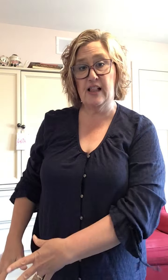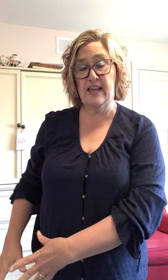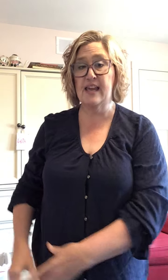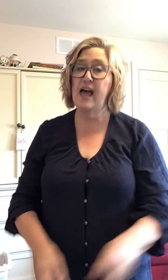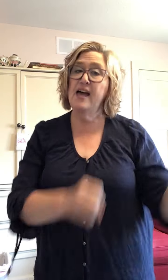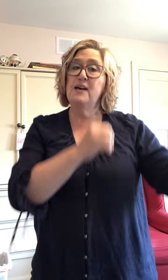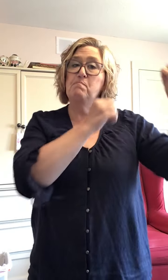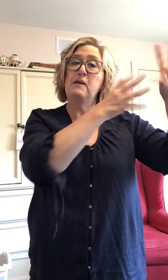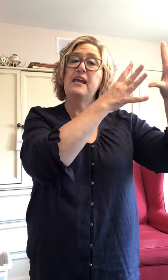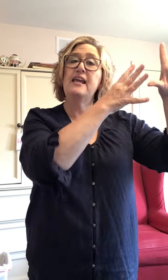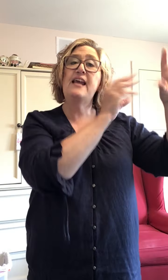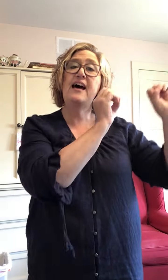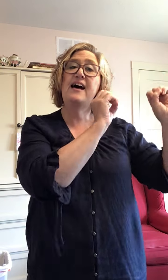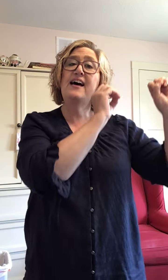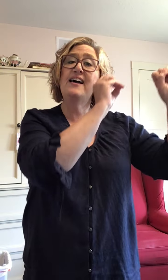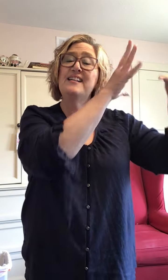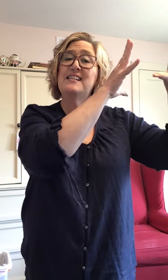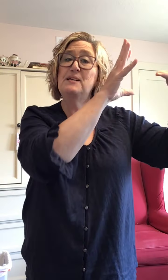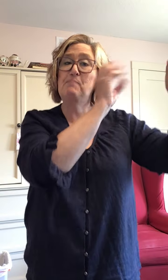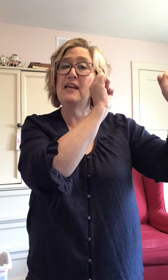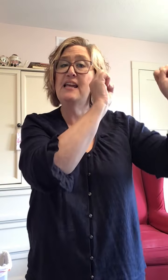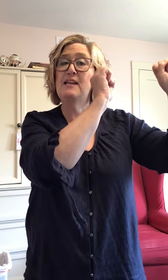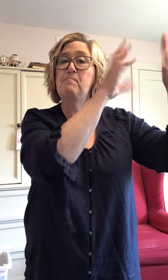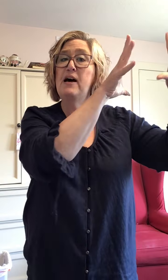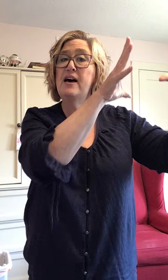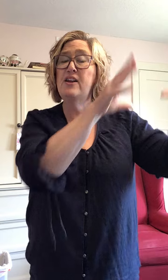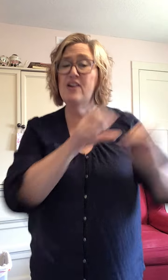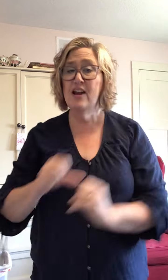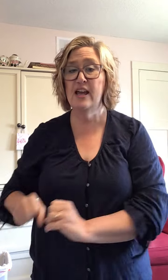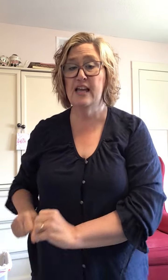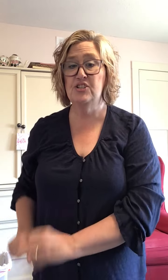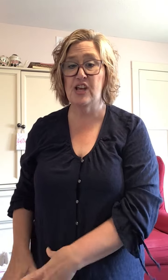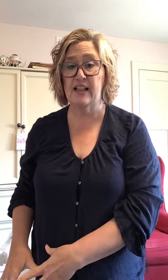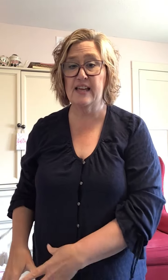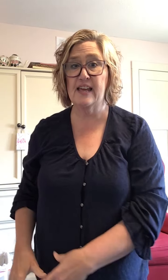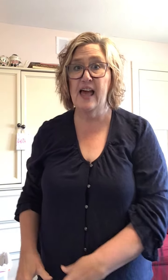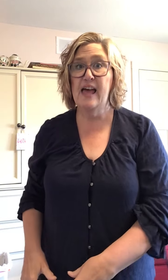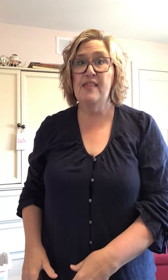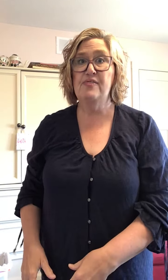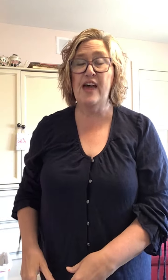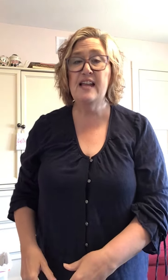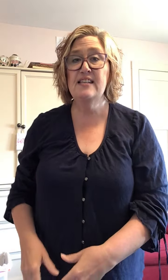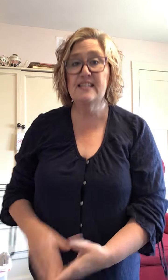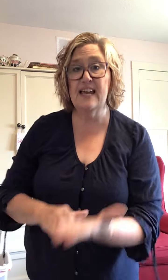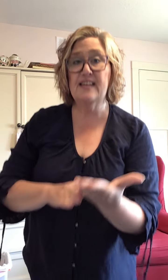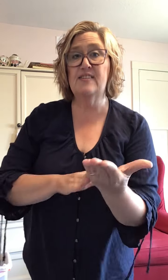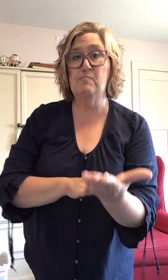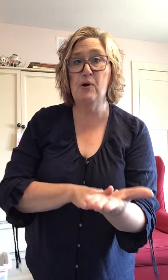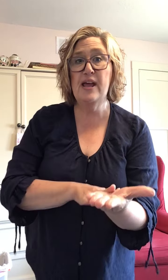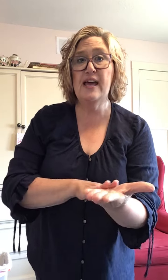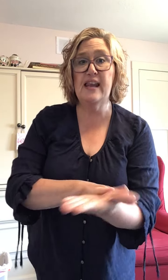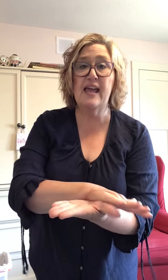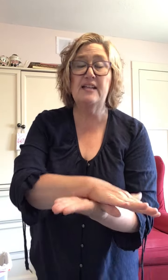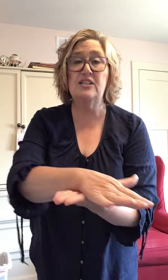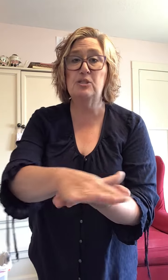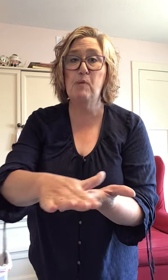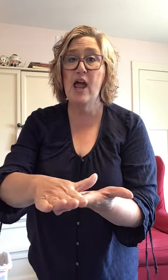jelly. Peanut, peanut butter, and jelly. Then you take the bread and you spread